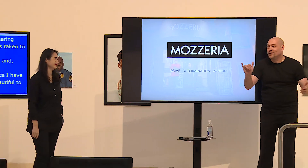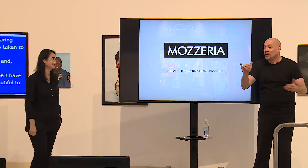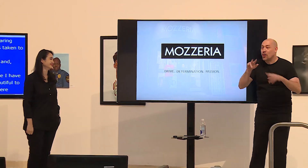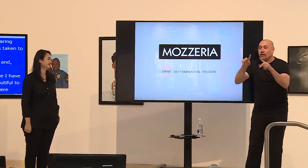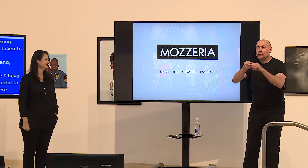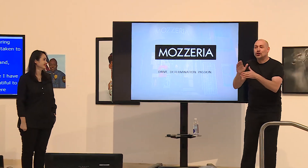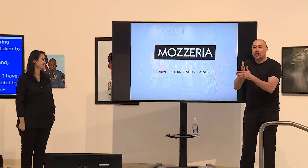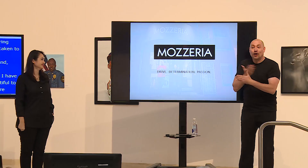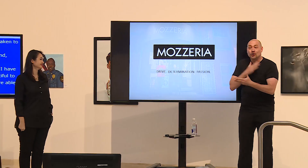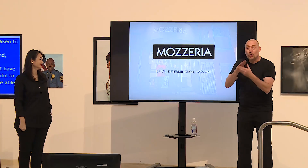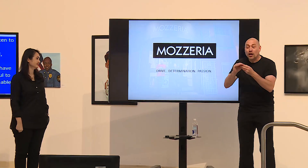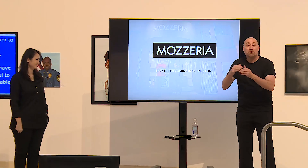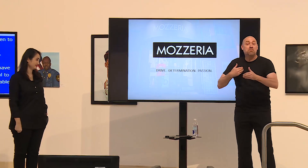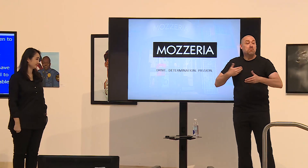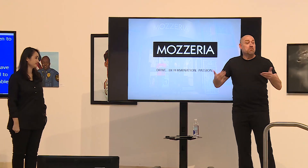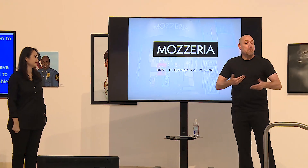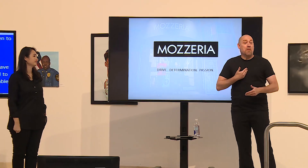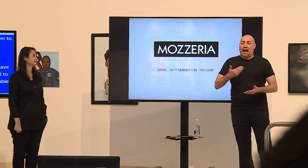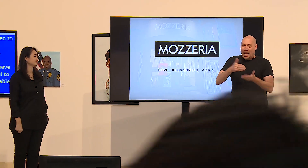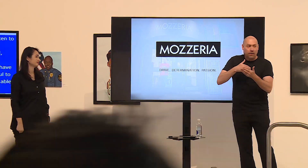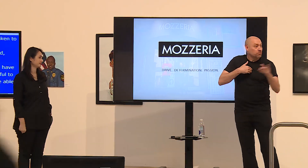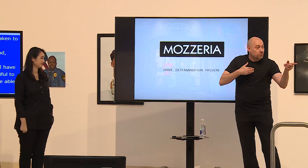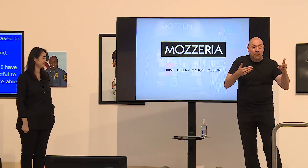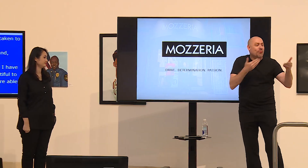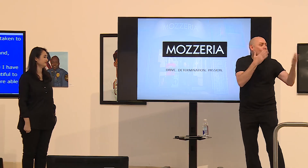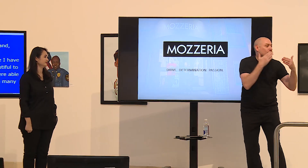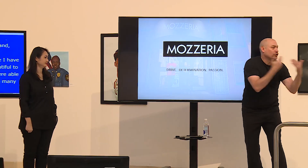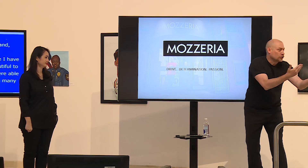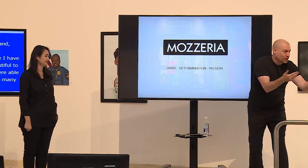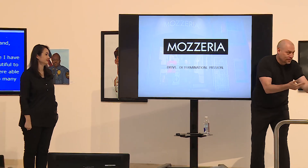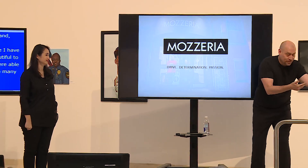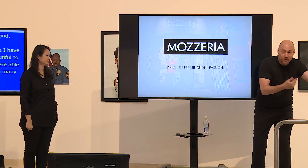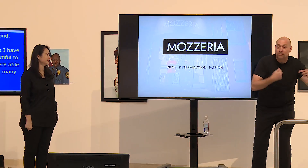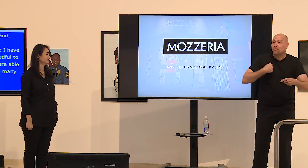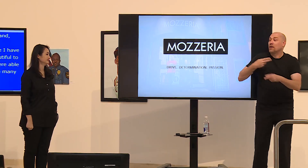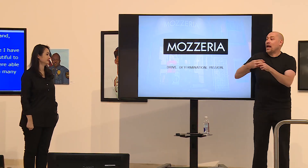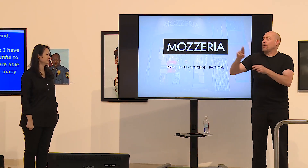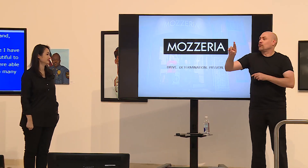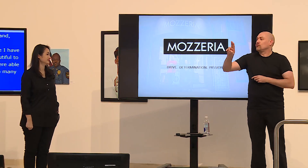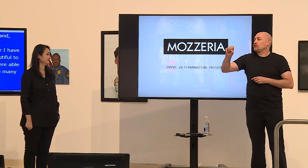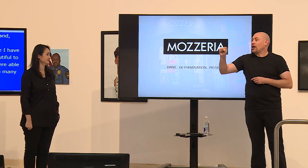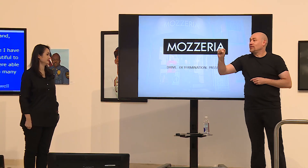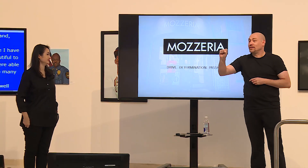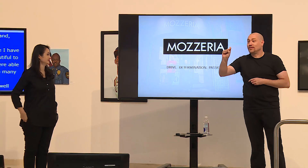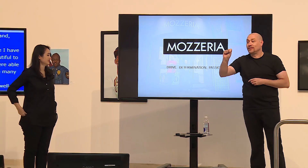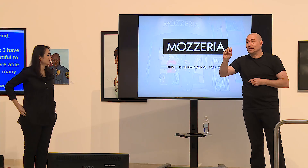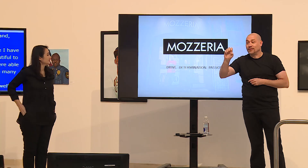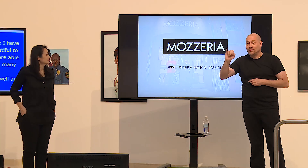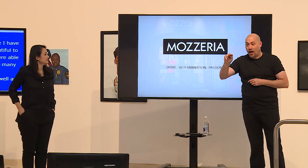I'm excited to be here as well and sharing a little bit about my stories. Again, my name is Russ Stein.